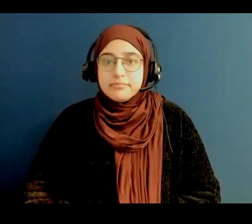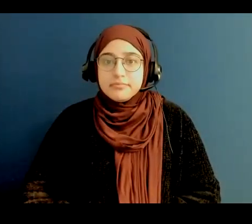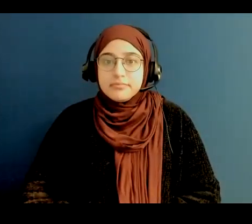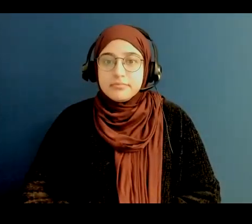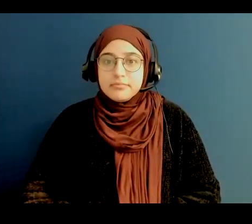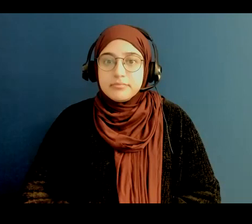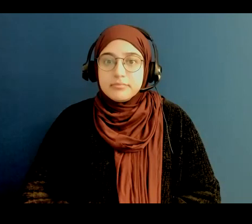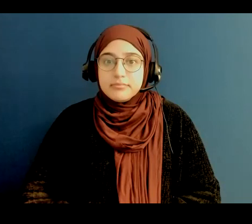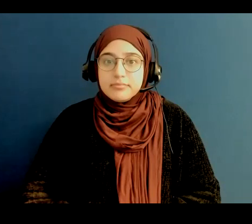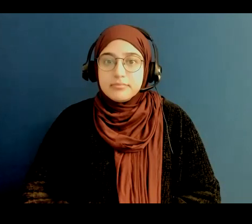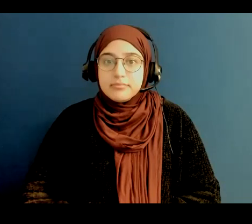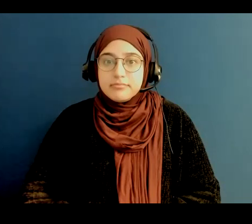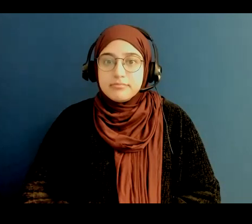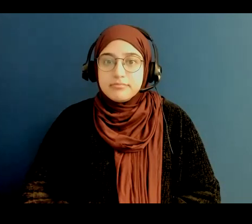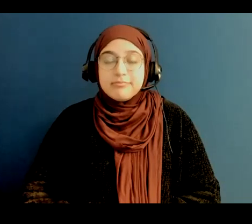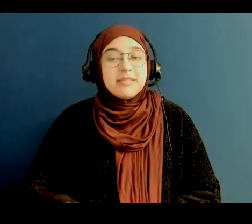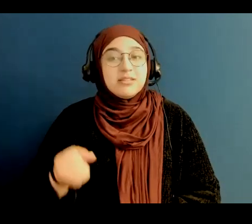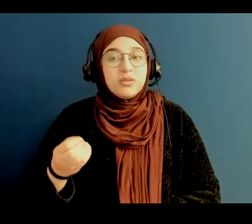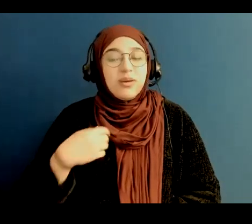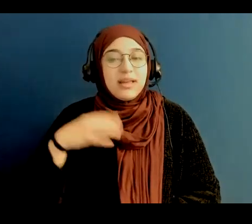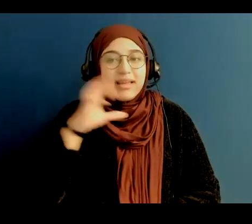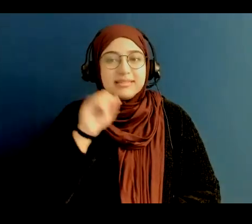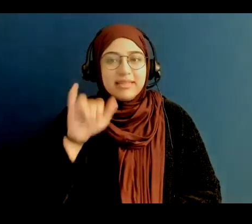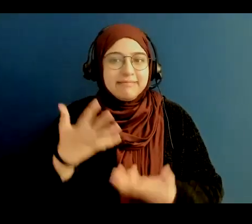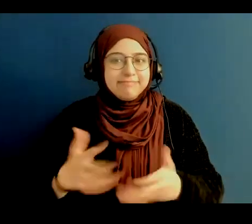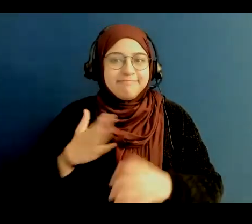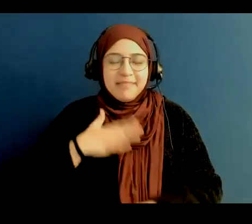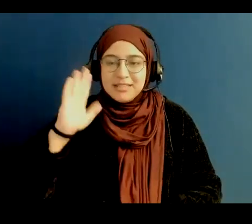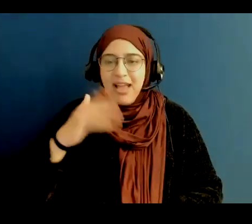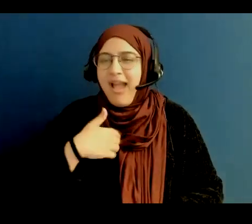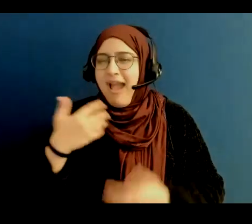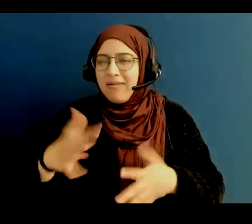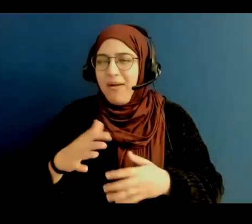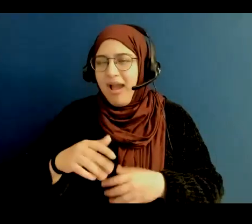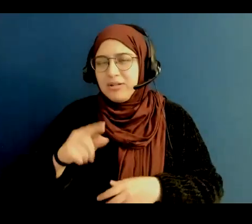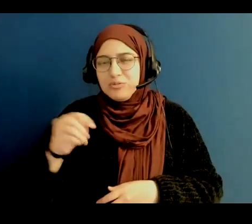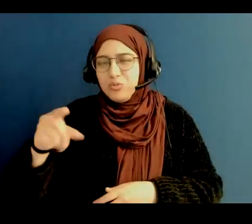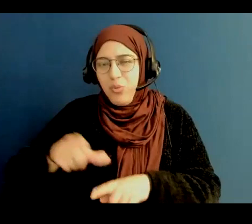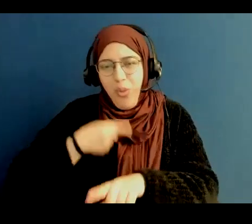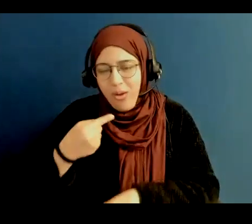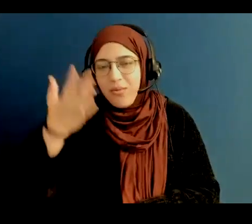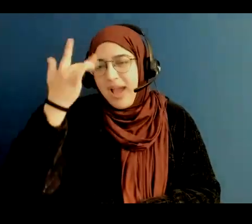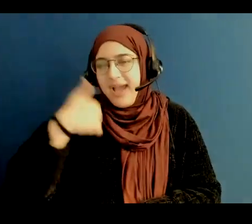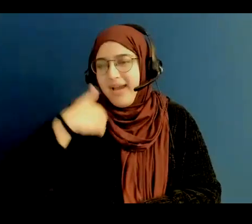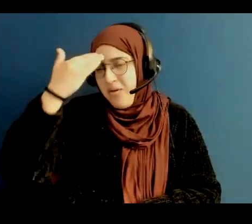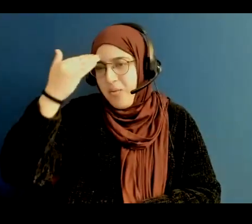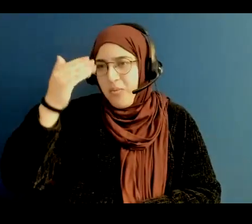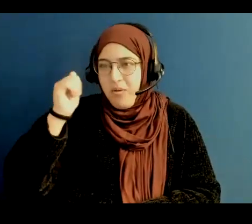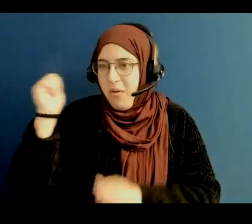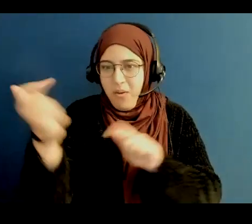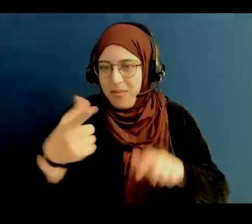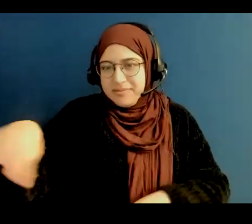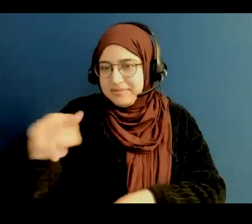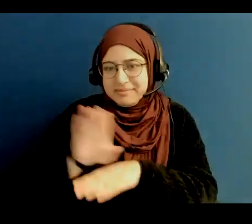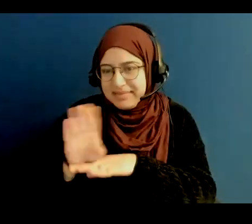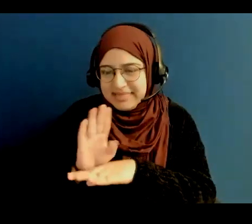So that was, I guess, the end of the talk. I didn't want to make it too long, simply because I know that everybody's really busy, and I don't want